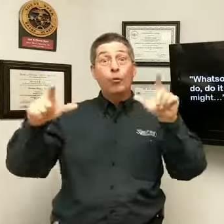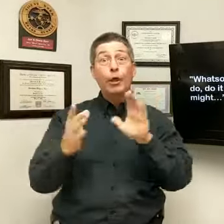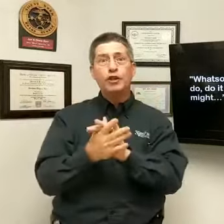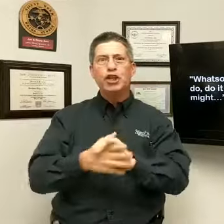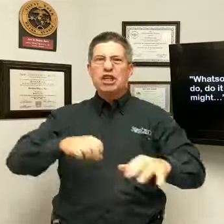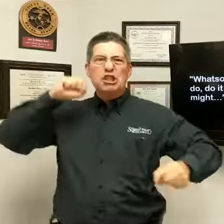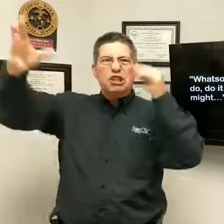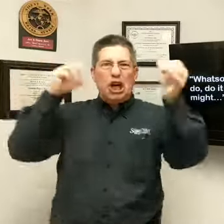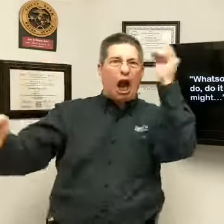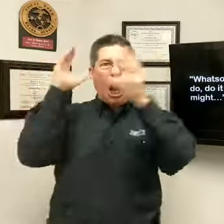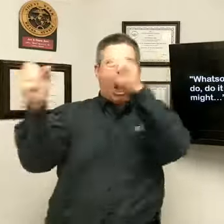language.